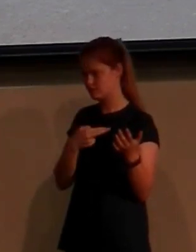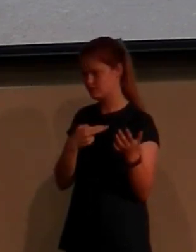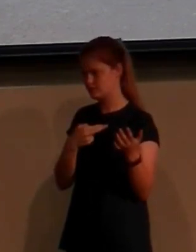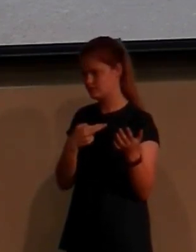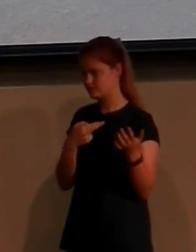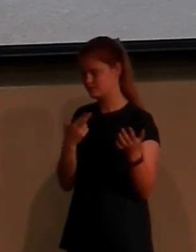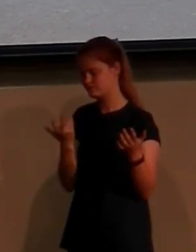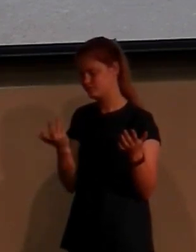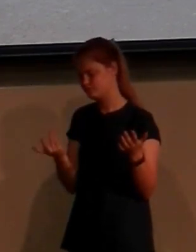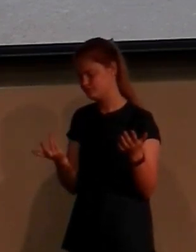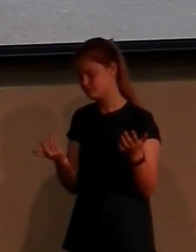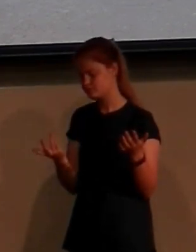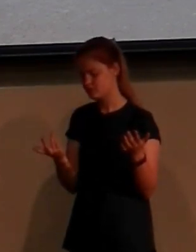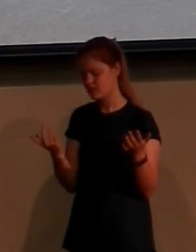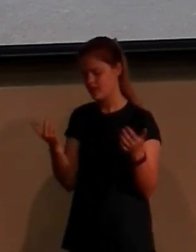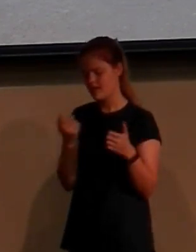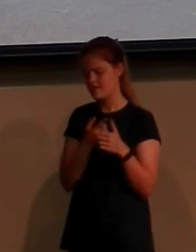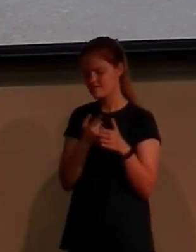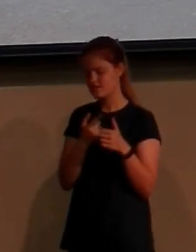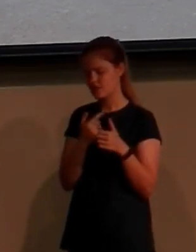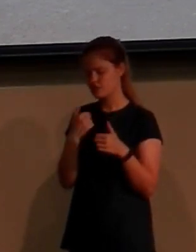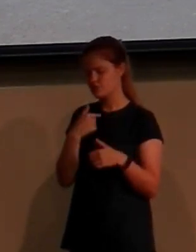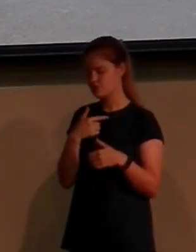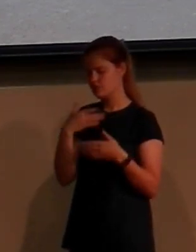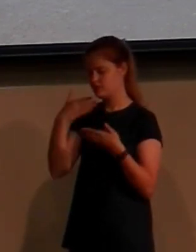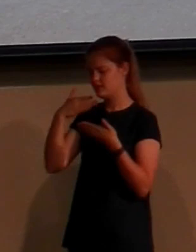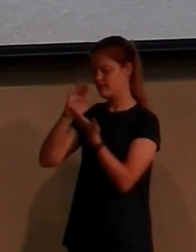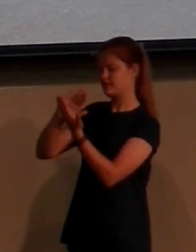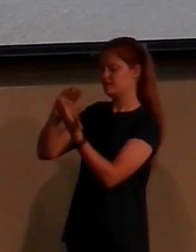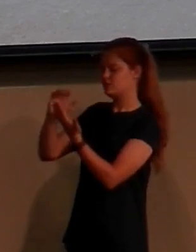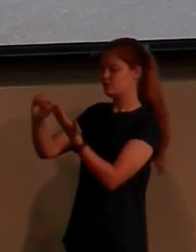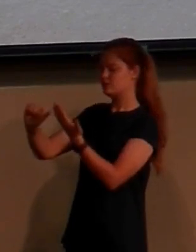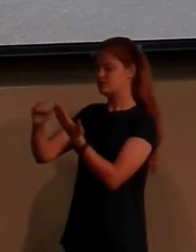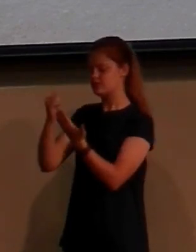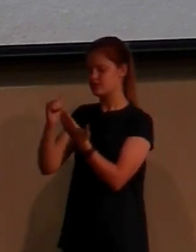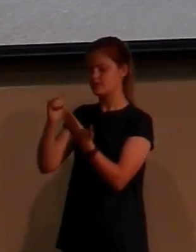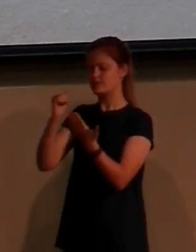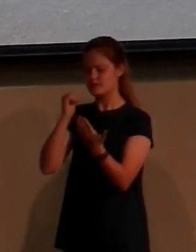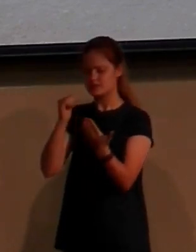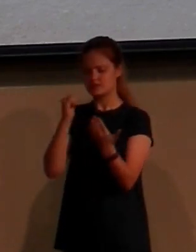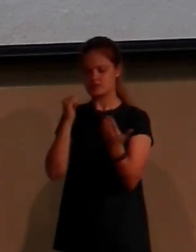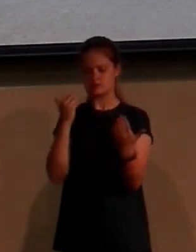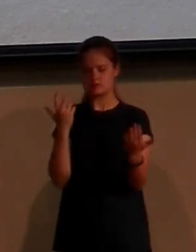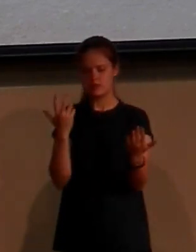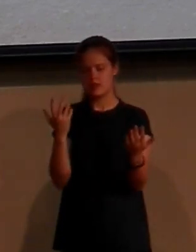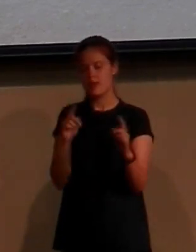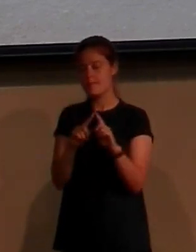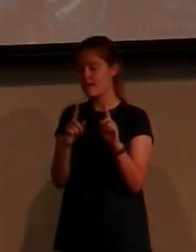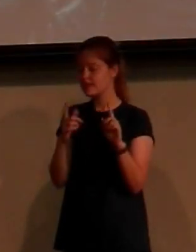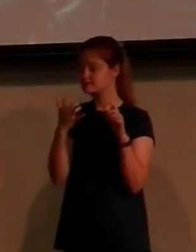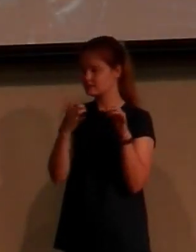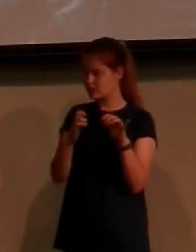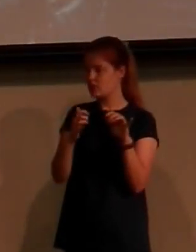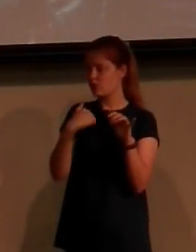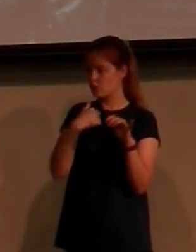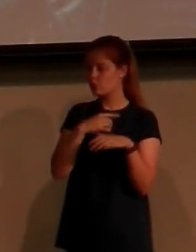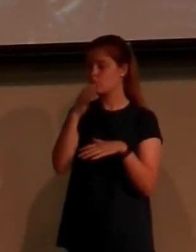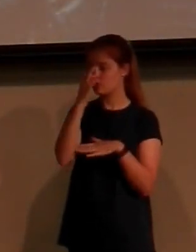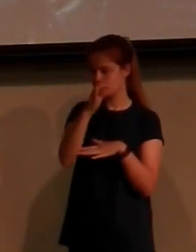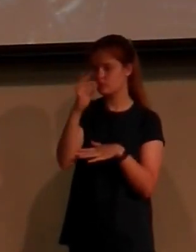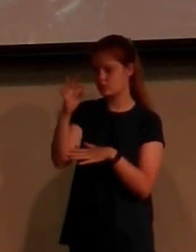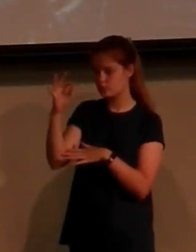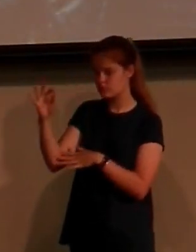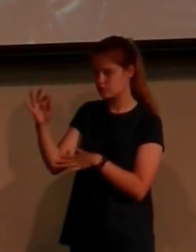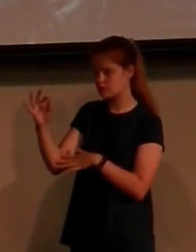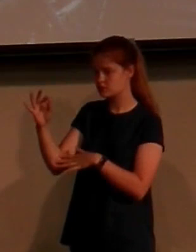like were facing rejection, but we preach. We